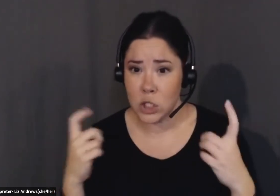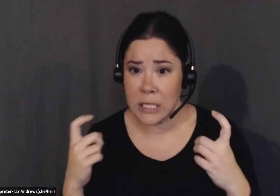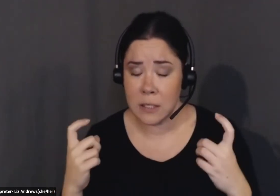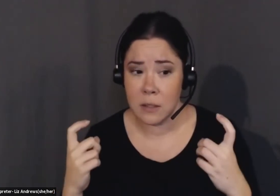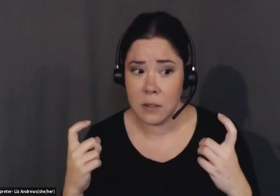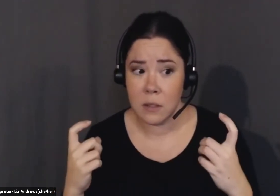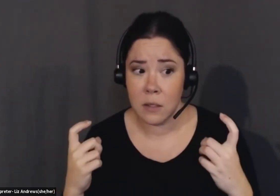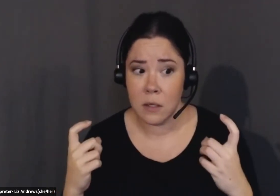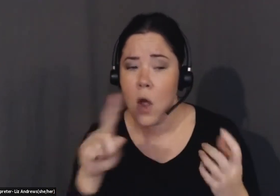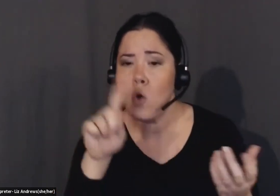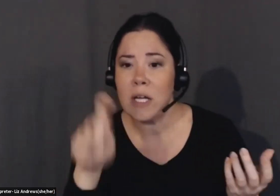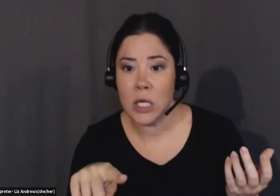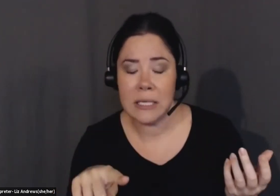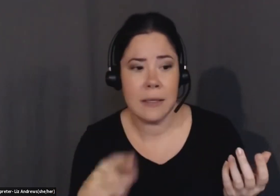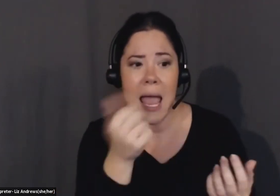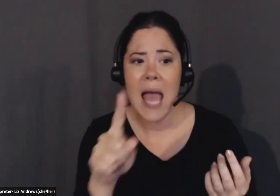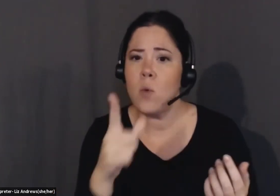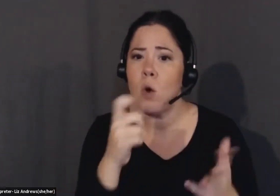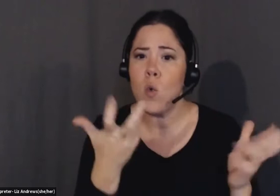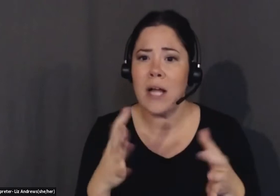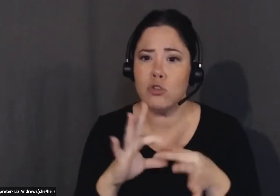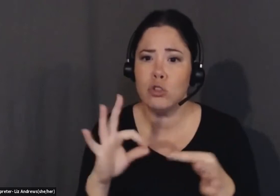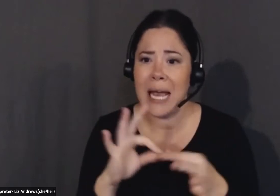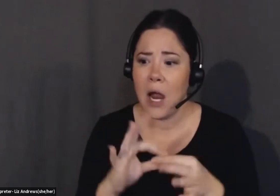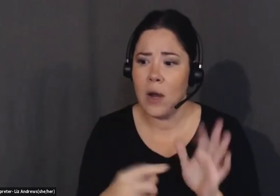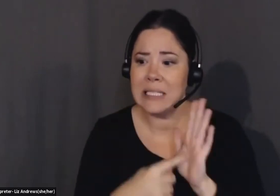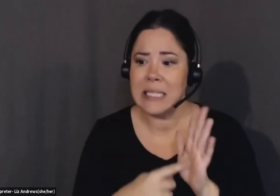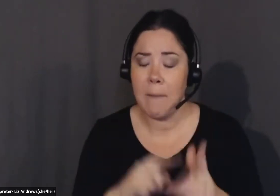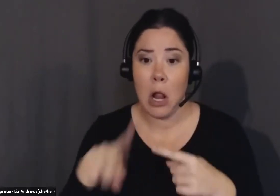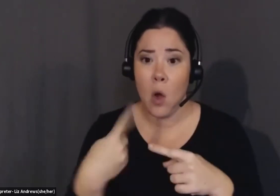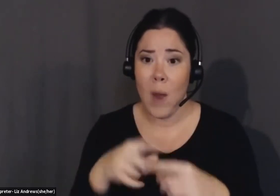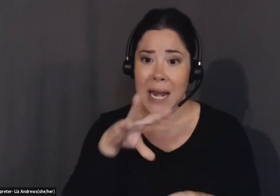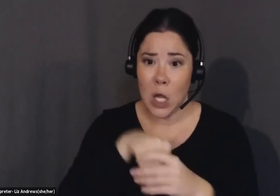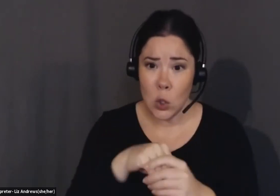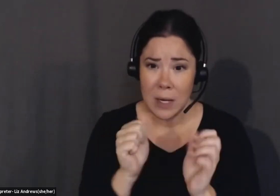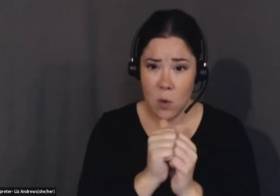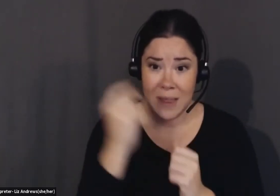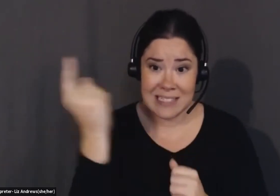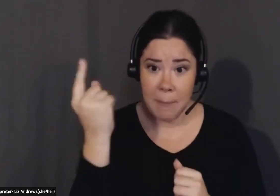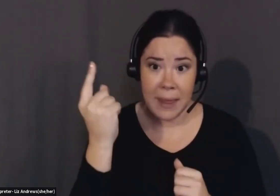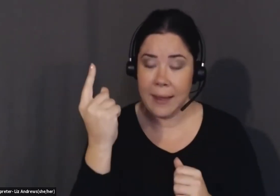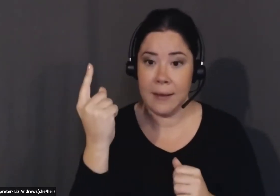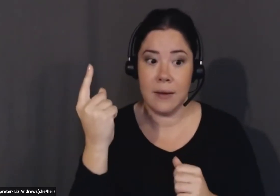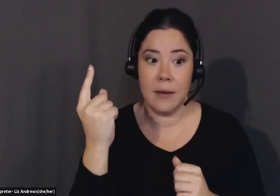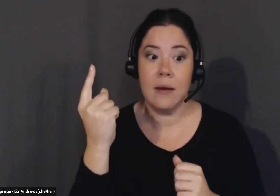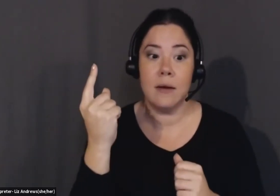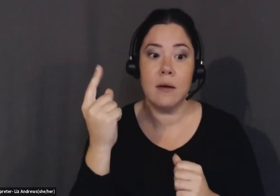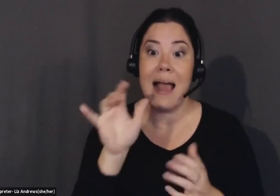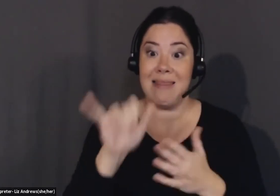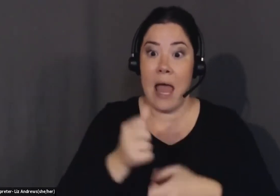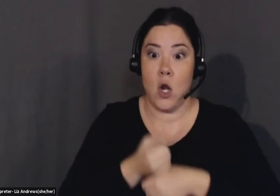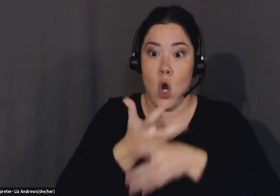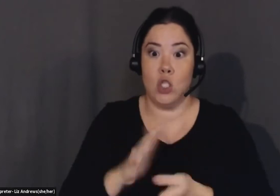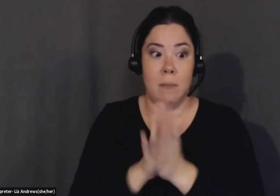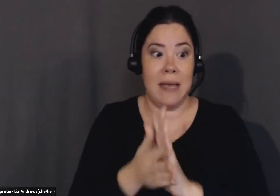Is there anyone who'd like to share an example of when they were included in something that caused you to be more motivated as a